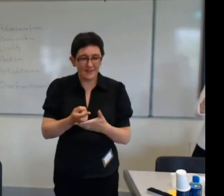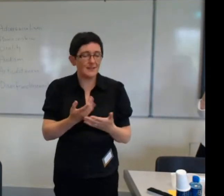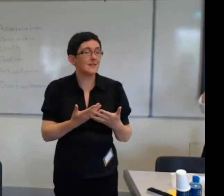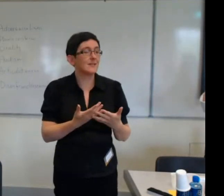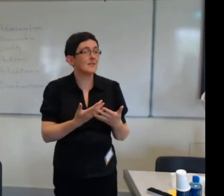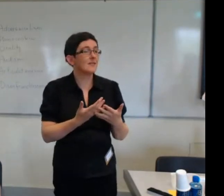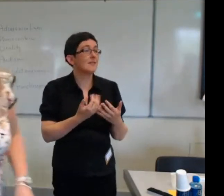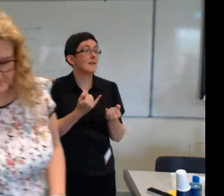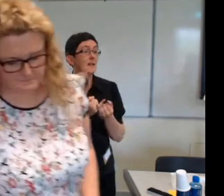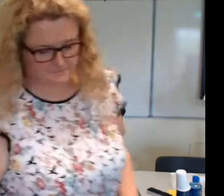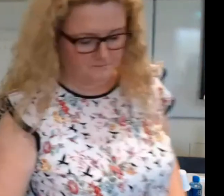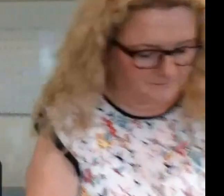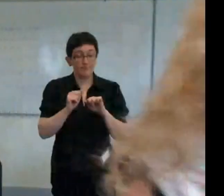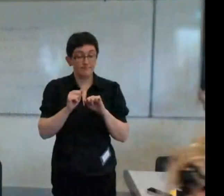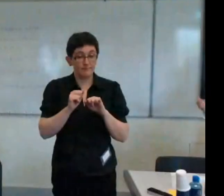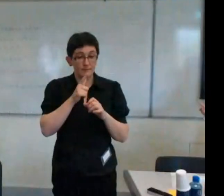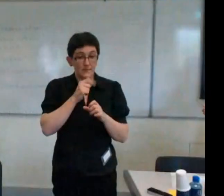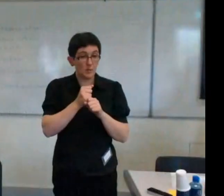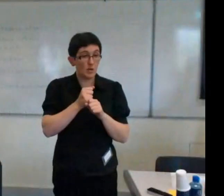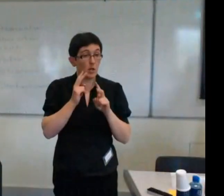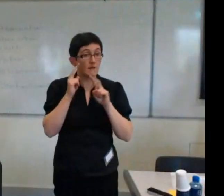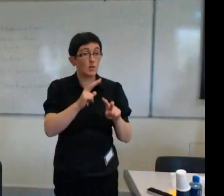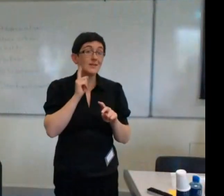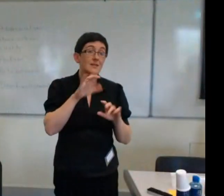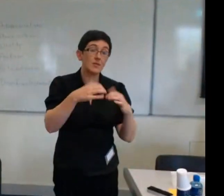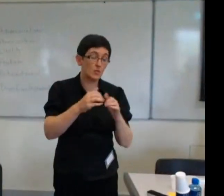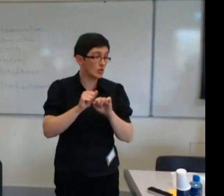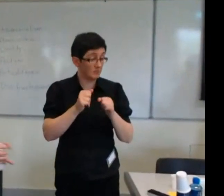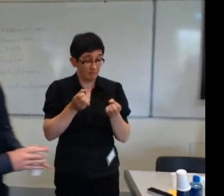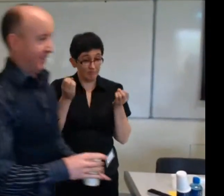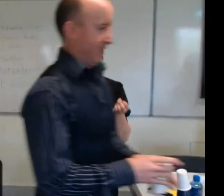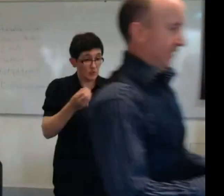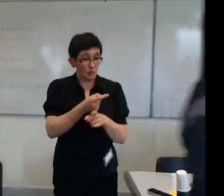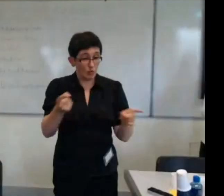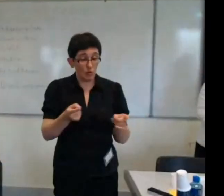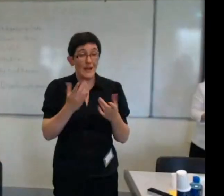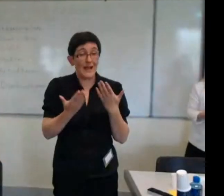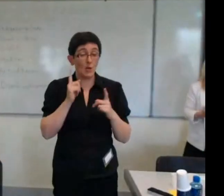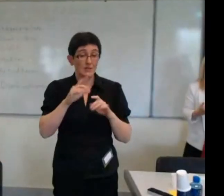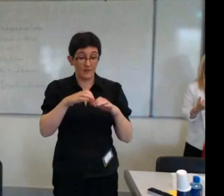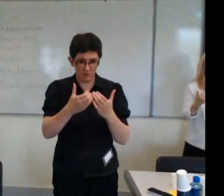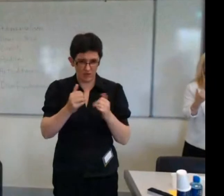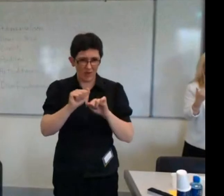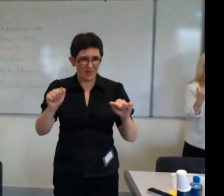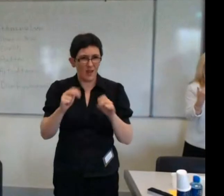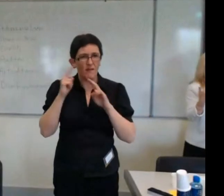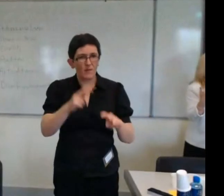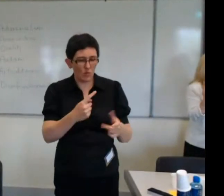of, you know, how she presented the views of the deaf community, in terms of how deaf communities position themselves, attitudes